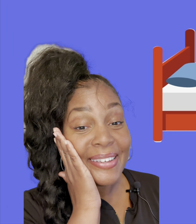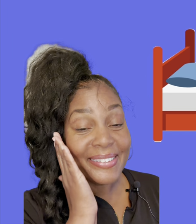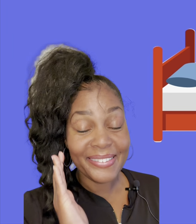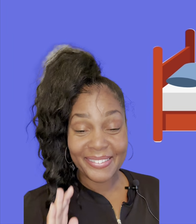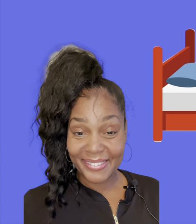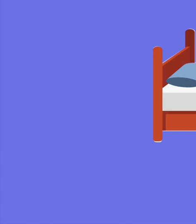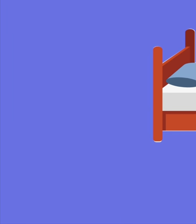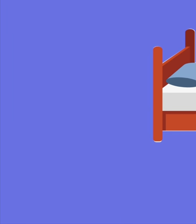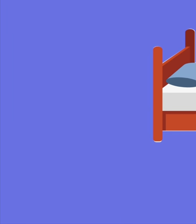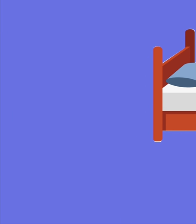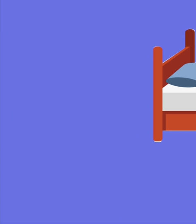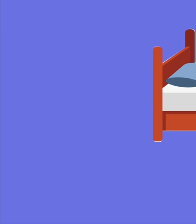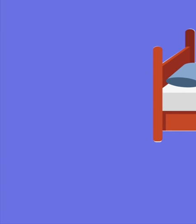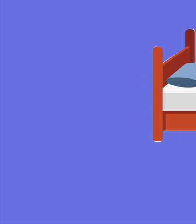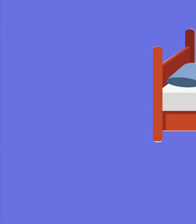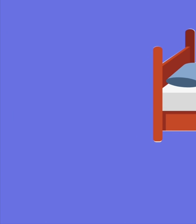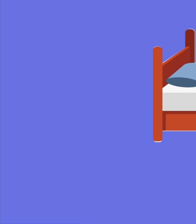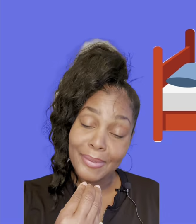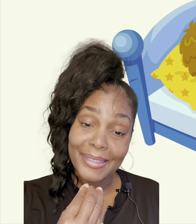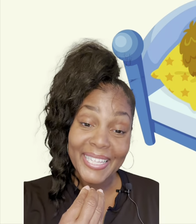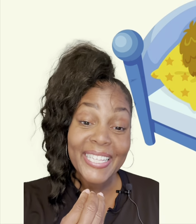Bed.